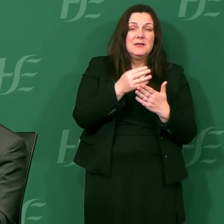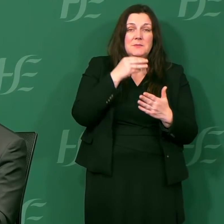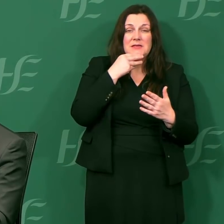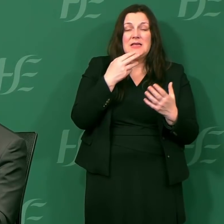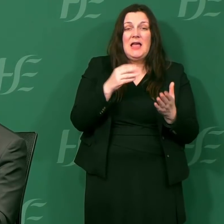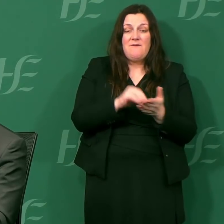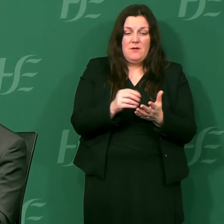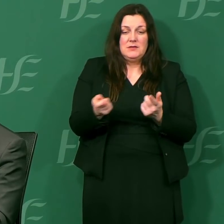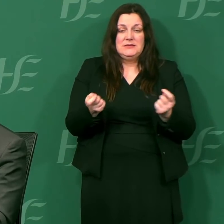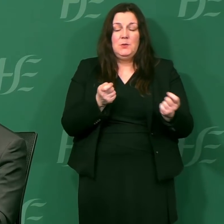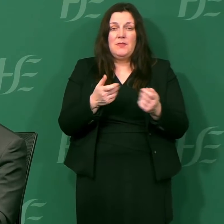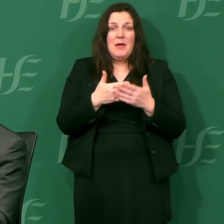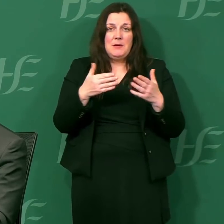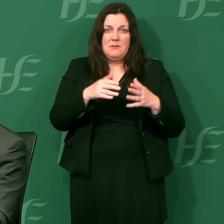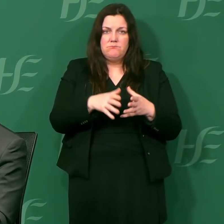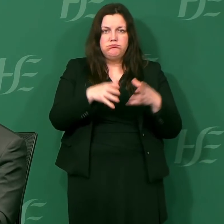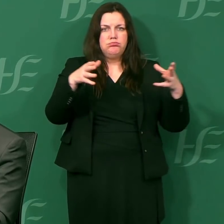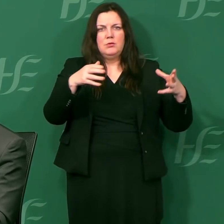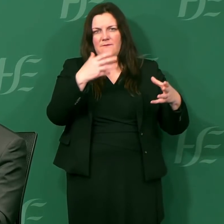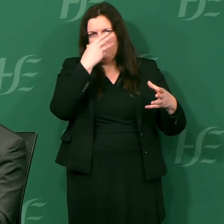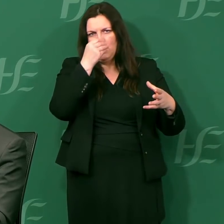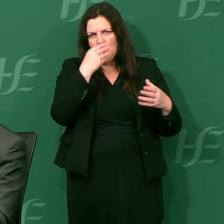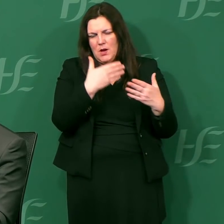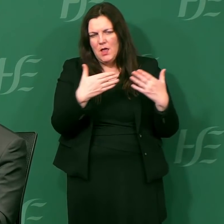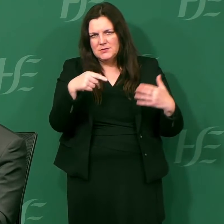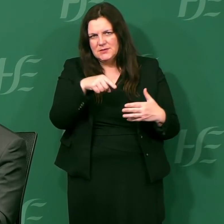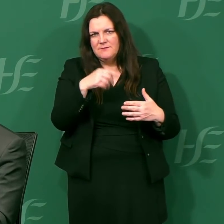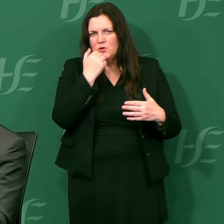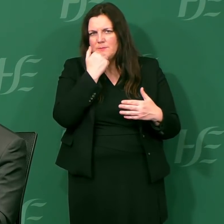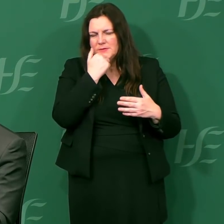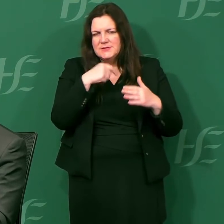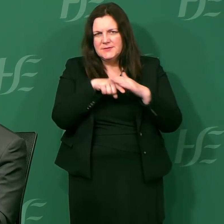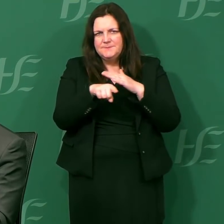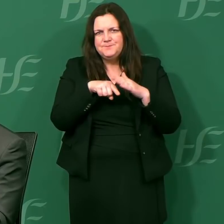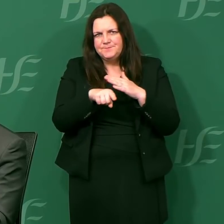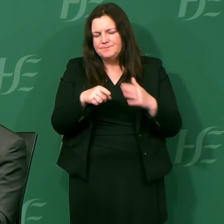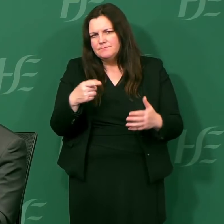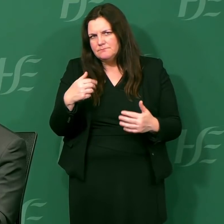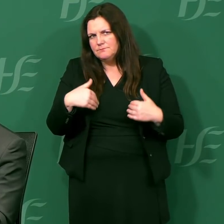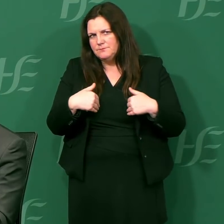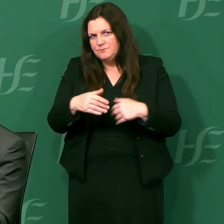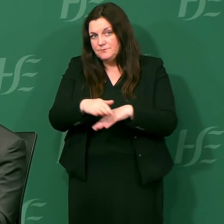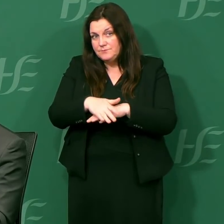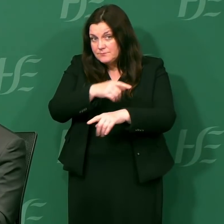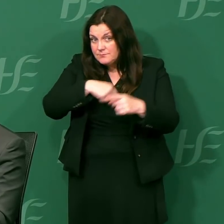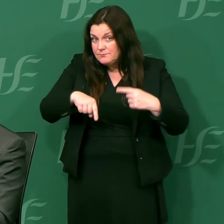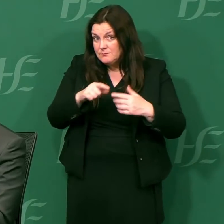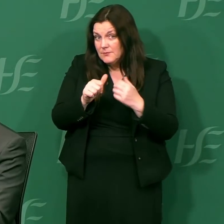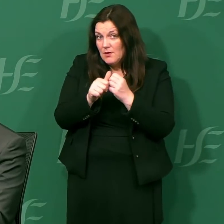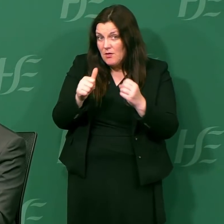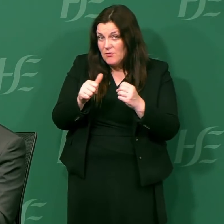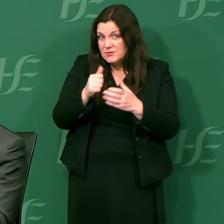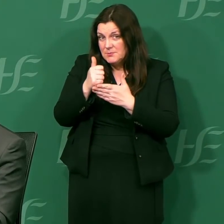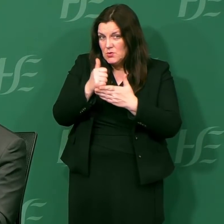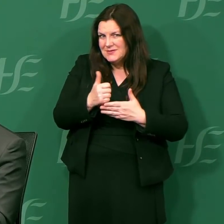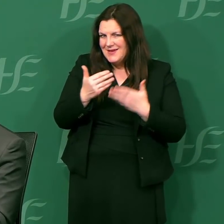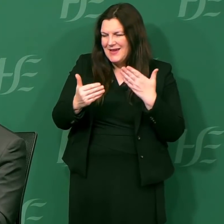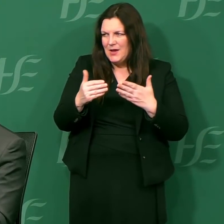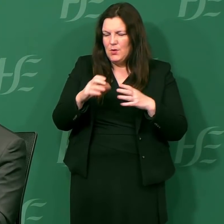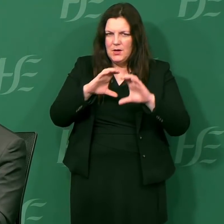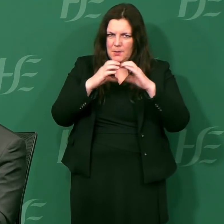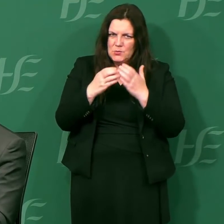with a peak season of flu. So that is a concern for us, and we're looking at what other supports we can enhance in the community to